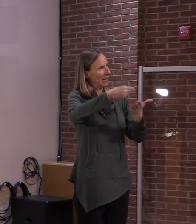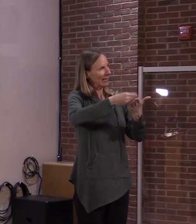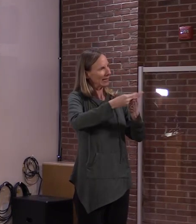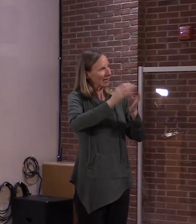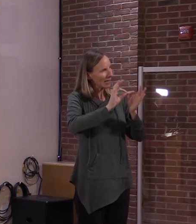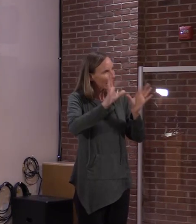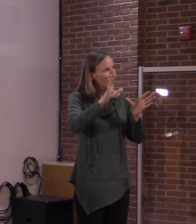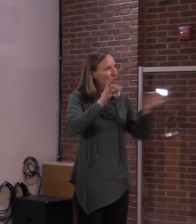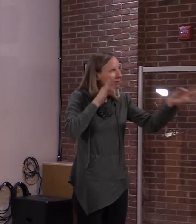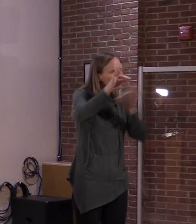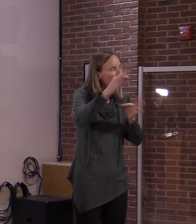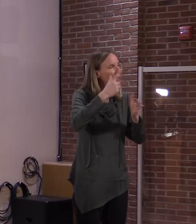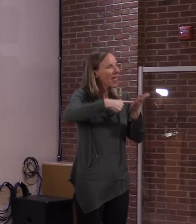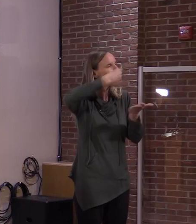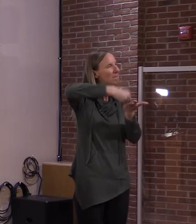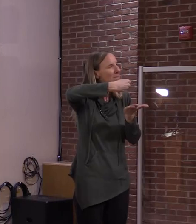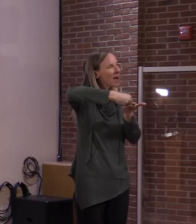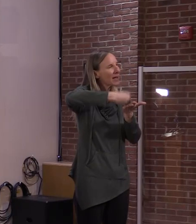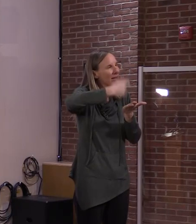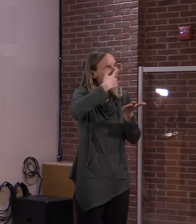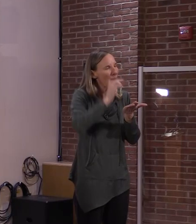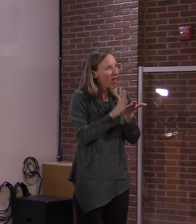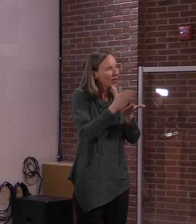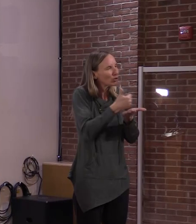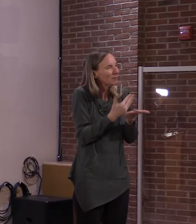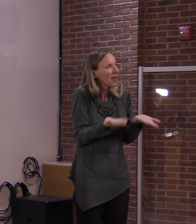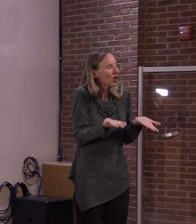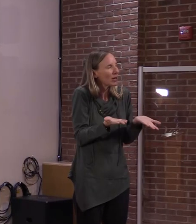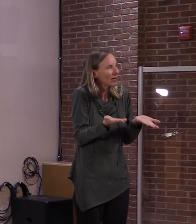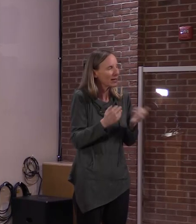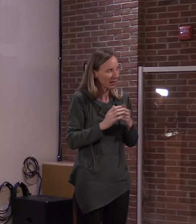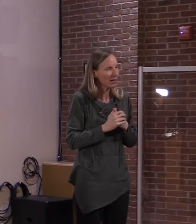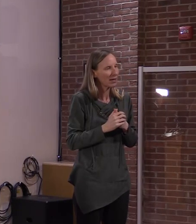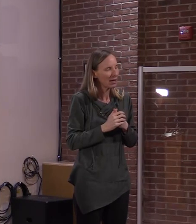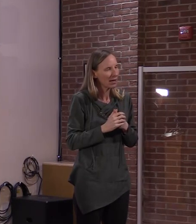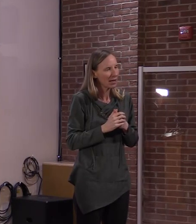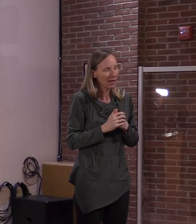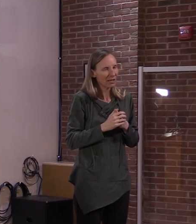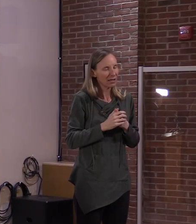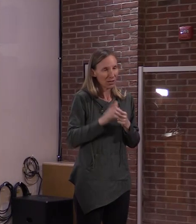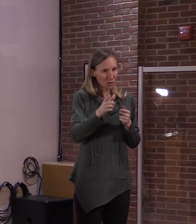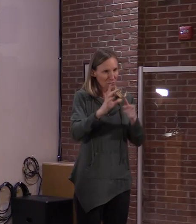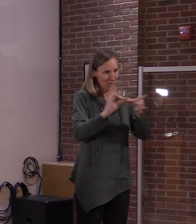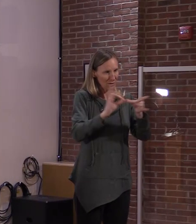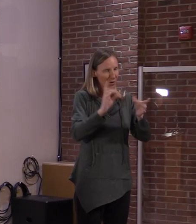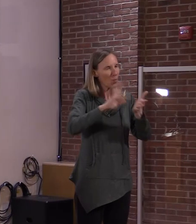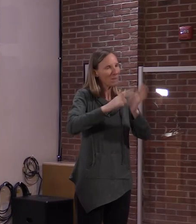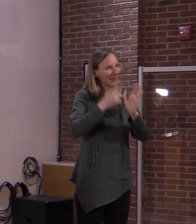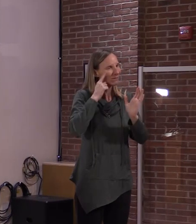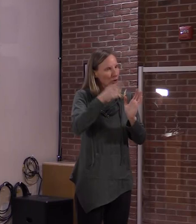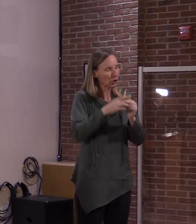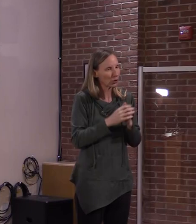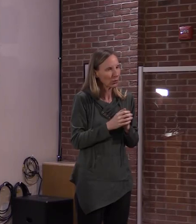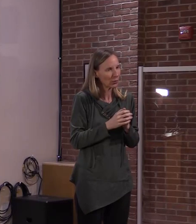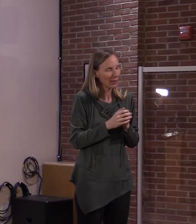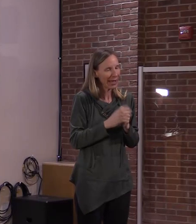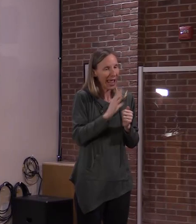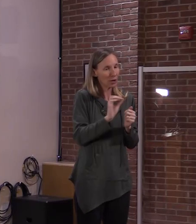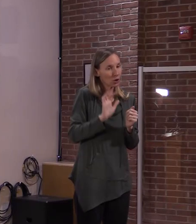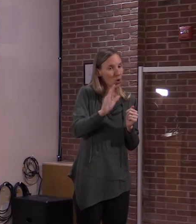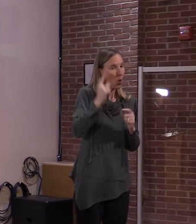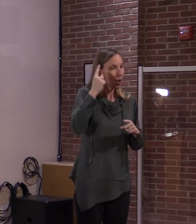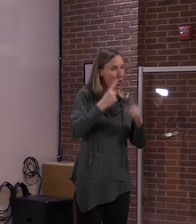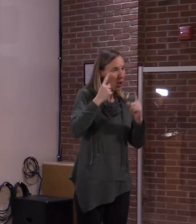I'm curious what that means to you in terms of transparency, and where is your administration